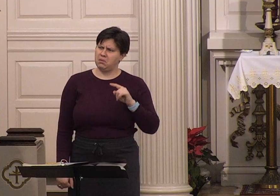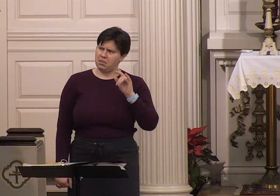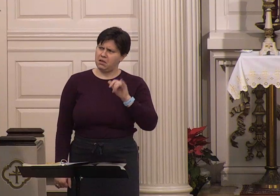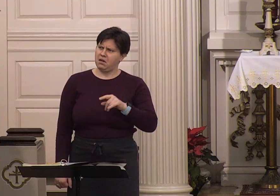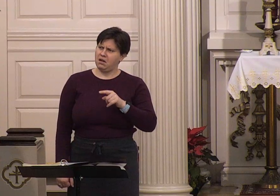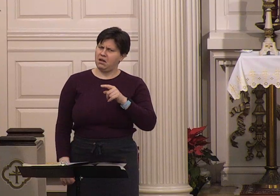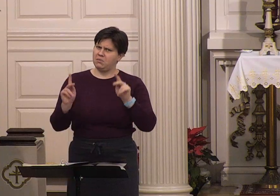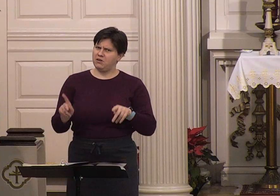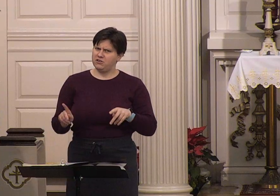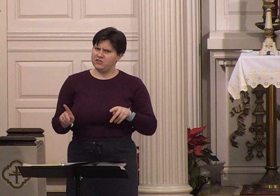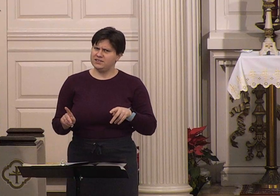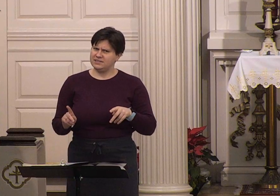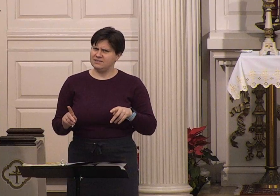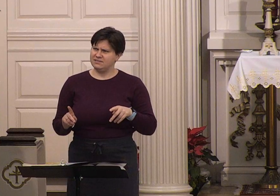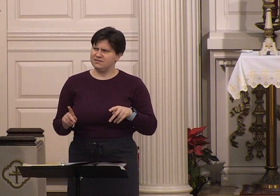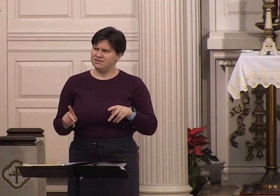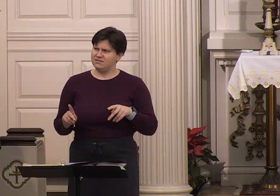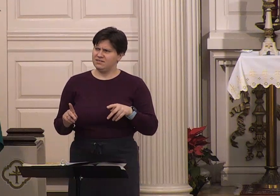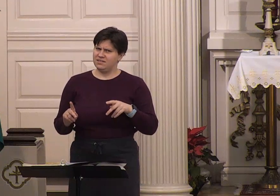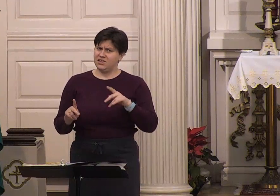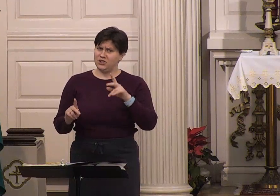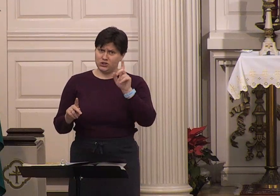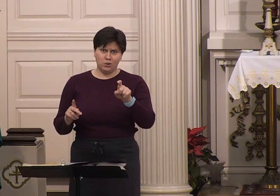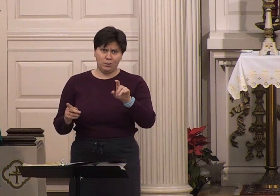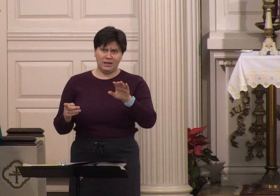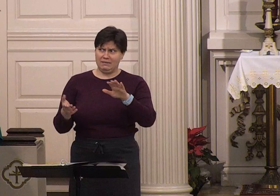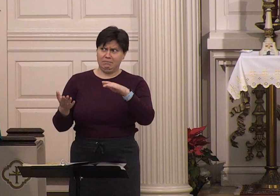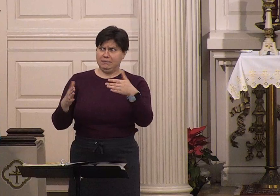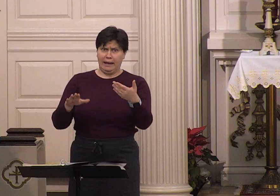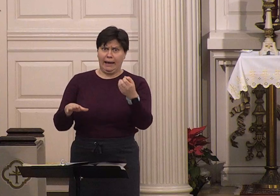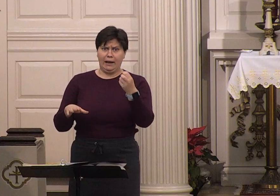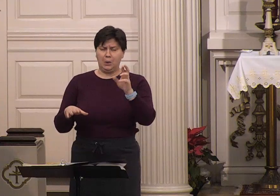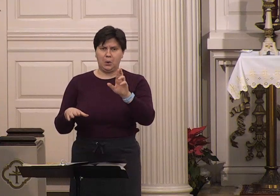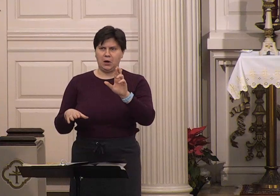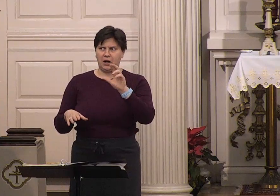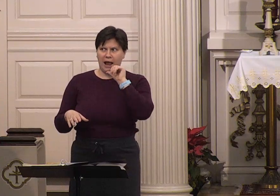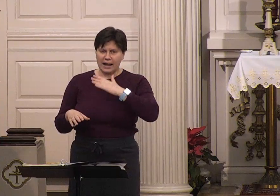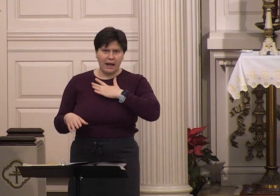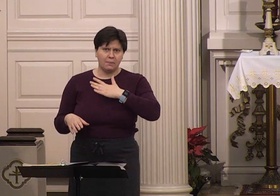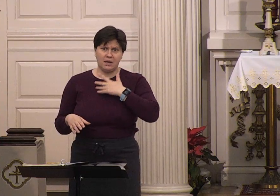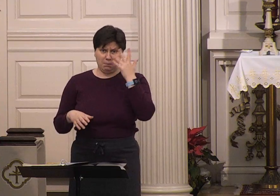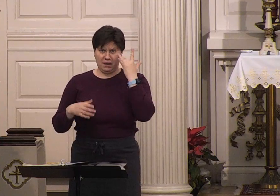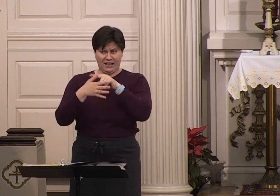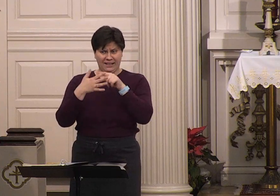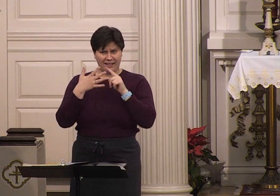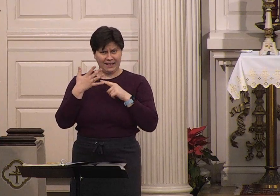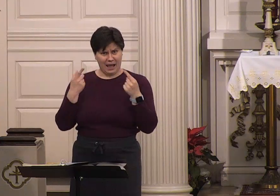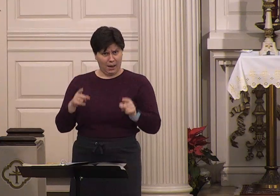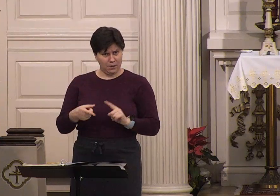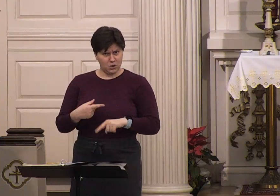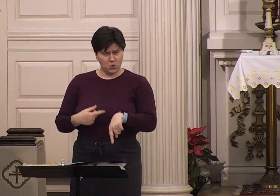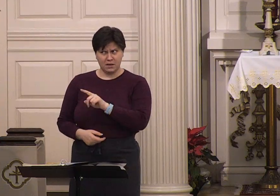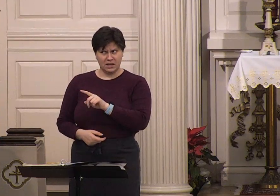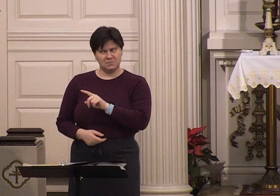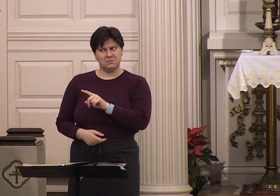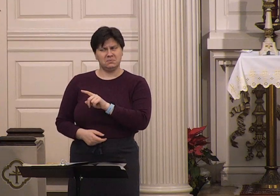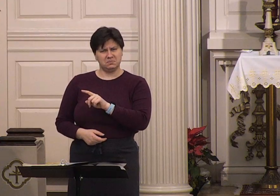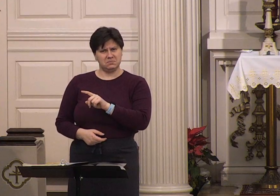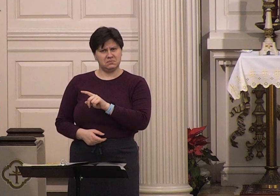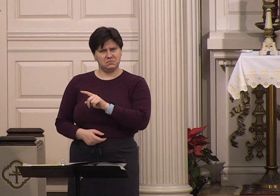be either dead or at least unhappy that we're doing all these bad things to him or